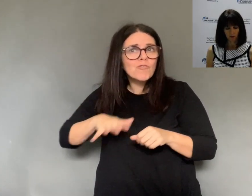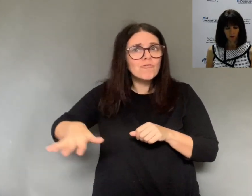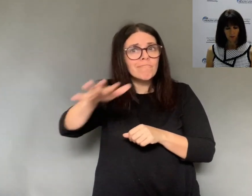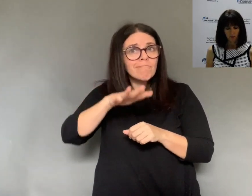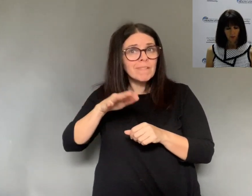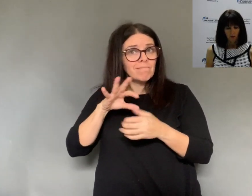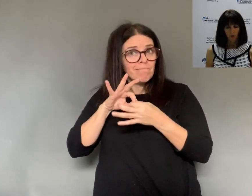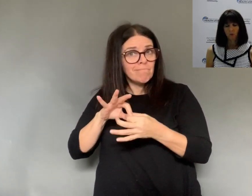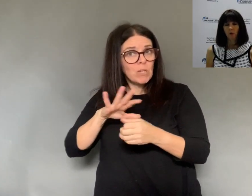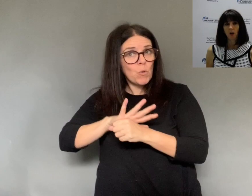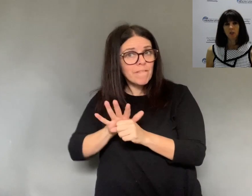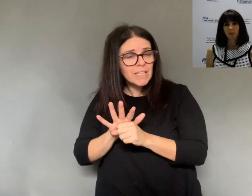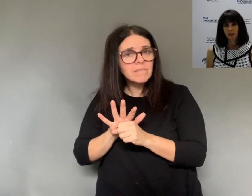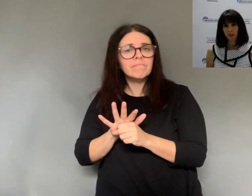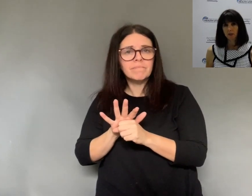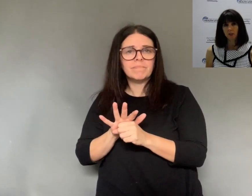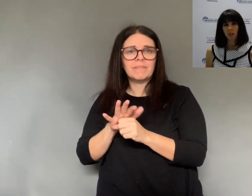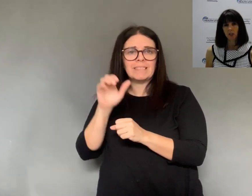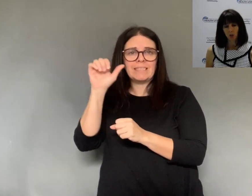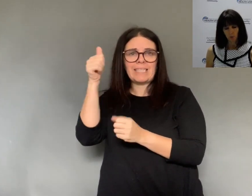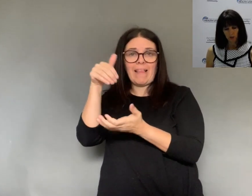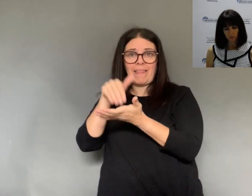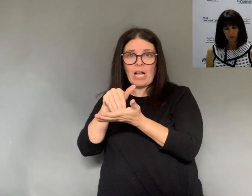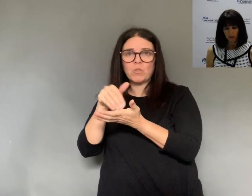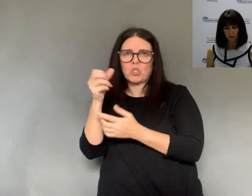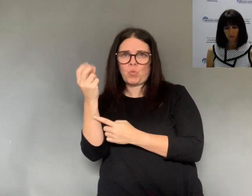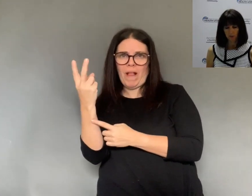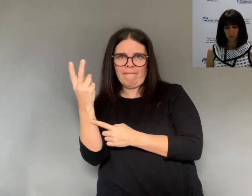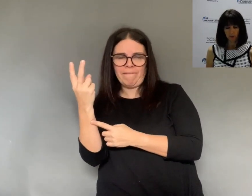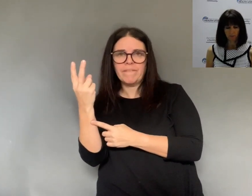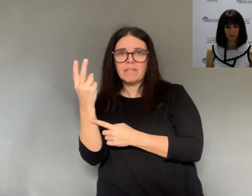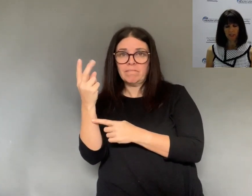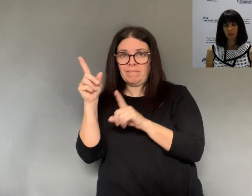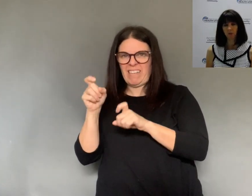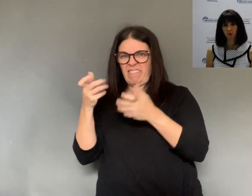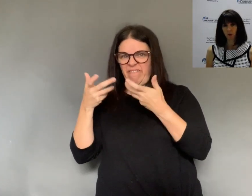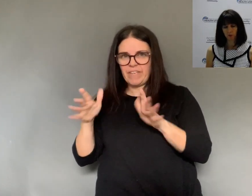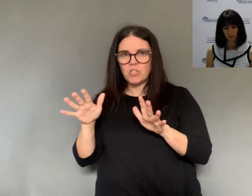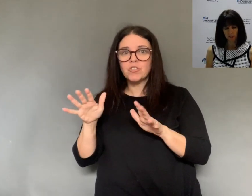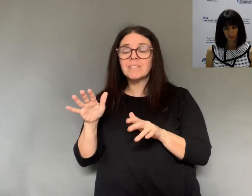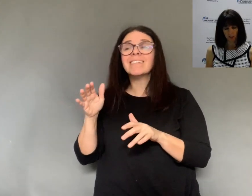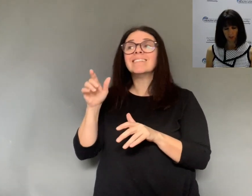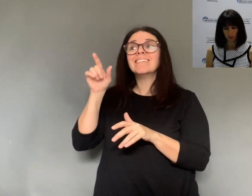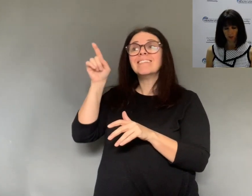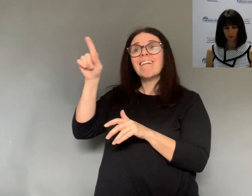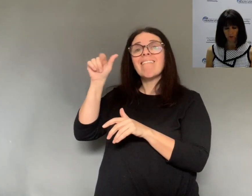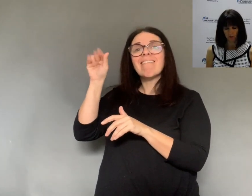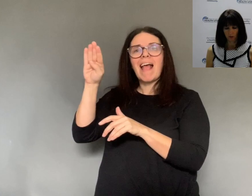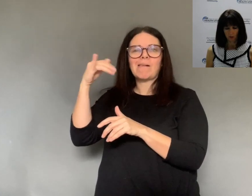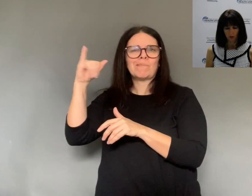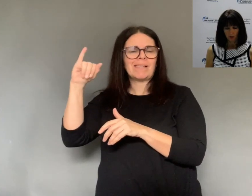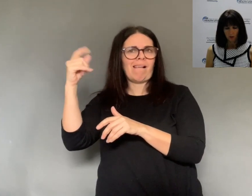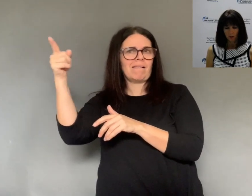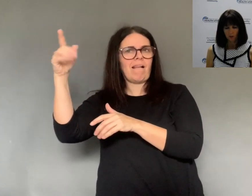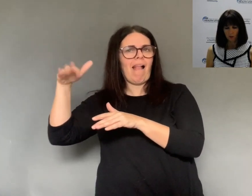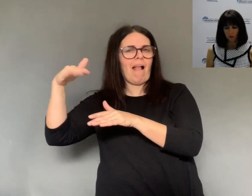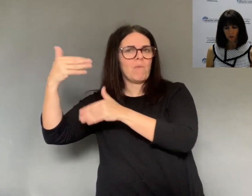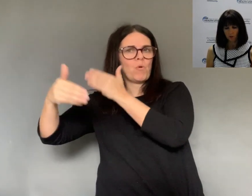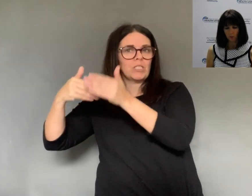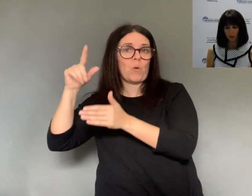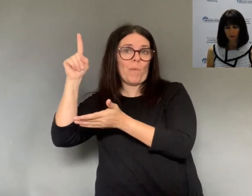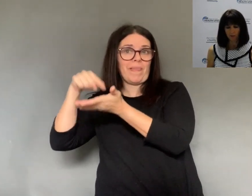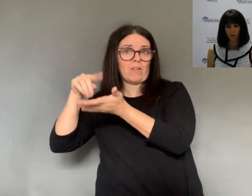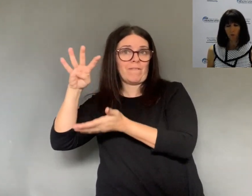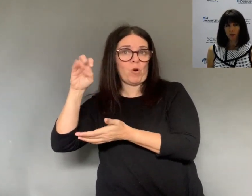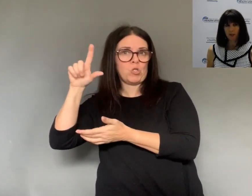Unit. Overall, 10,012 individuals have been tested for COVID-19 in our community. Currently,